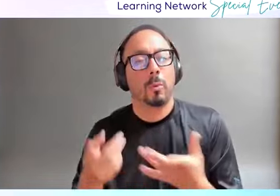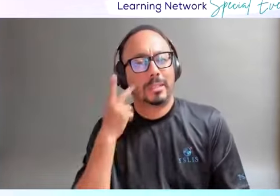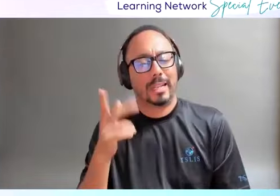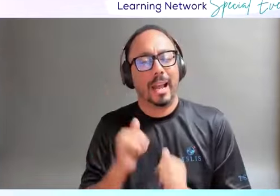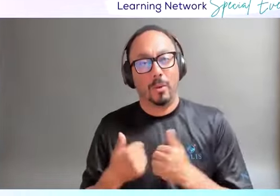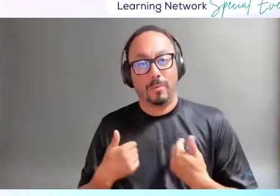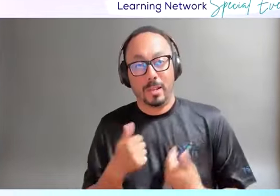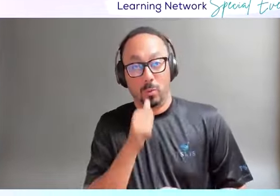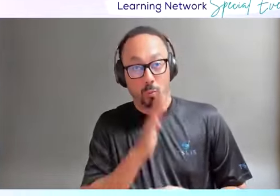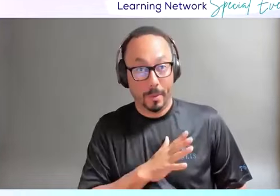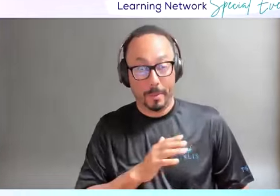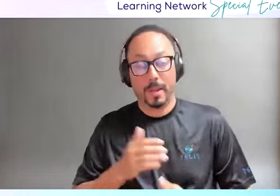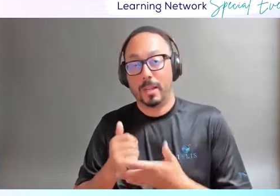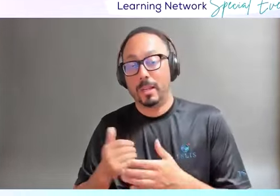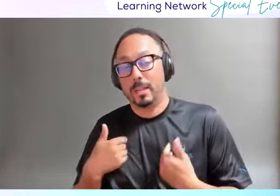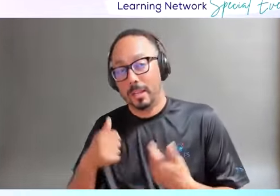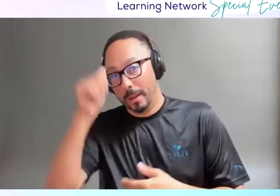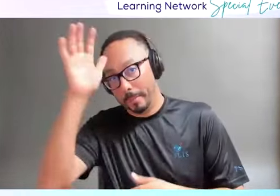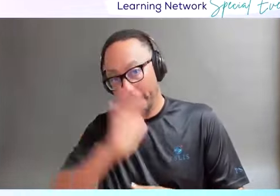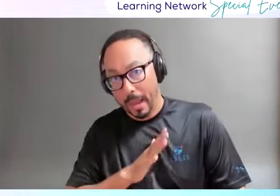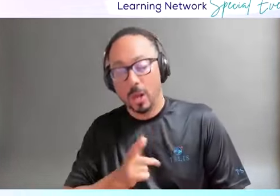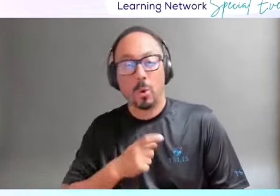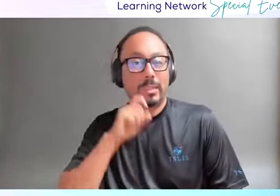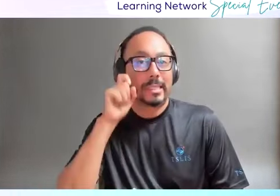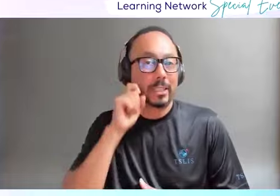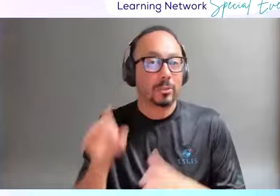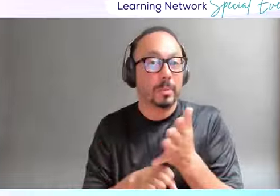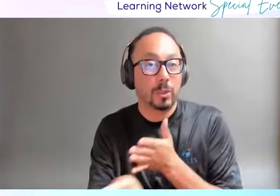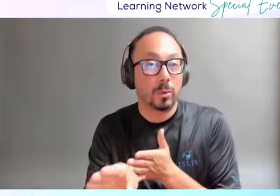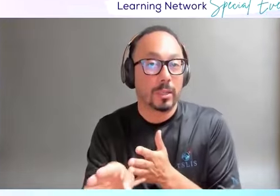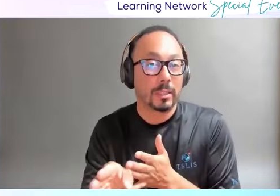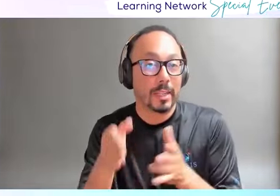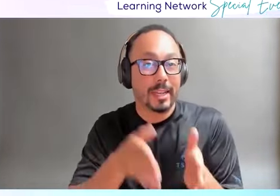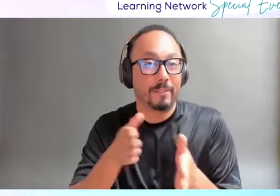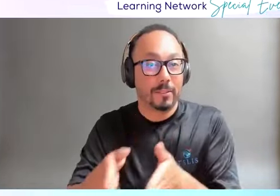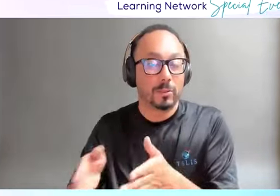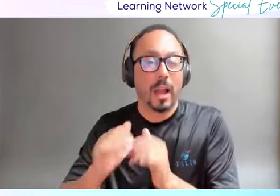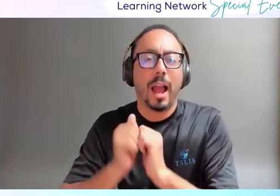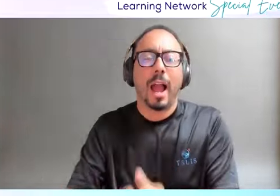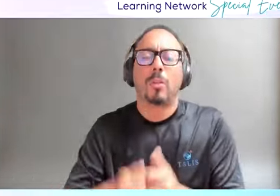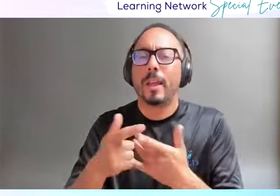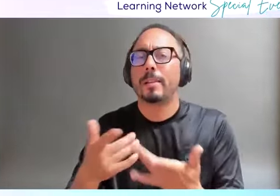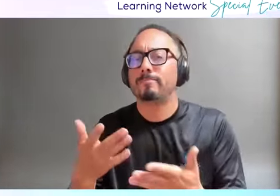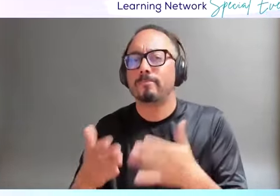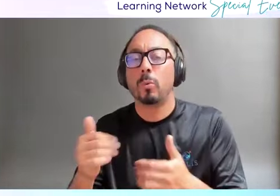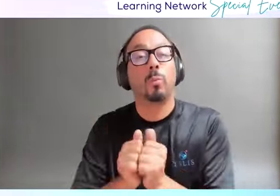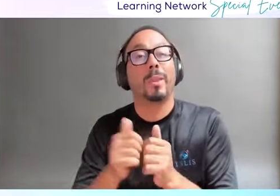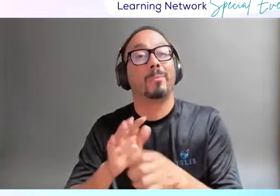or young sexual and gender minority individuals might operate with some of those pressures and